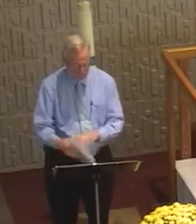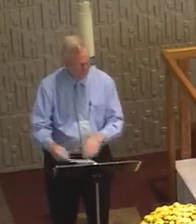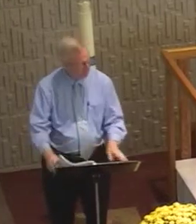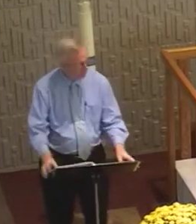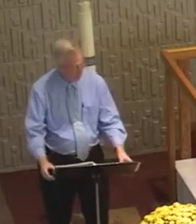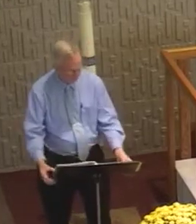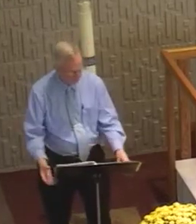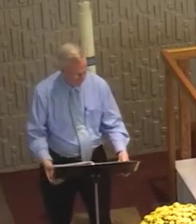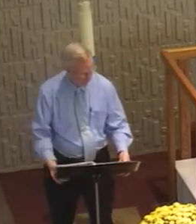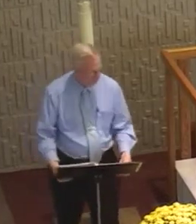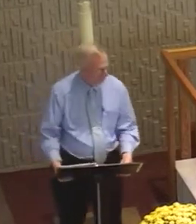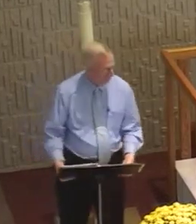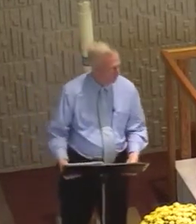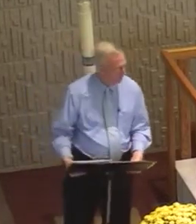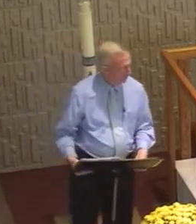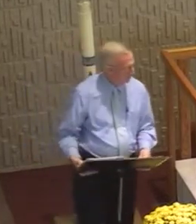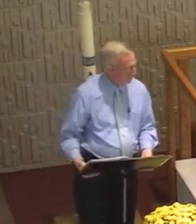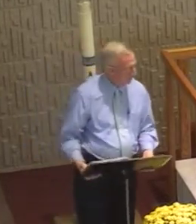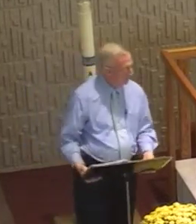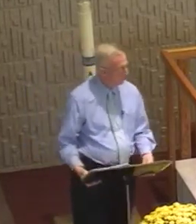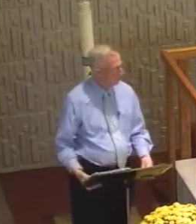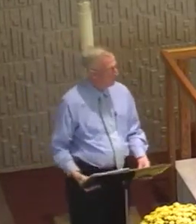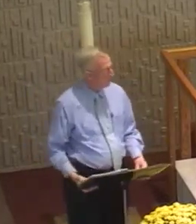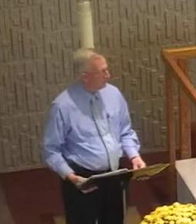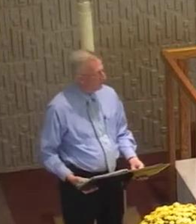Welcome, everyone, and